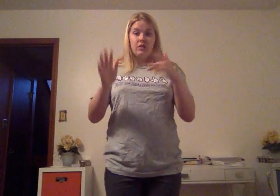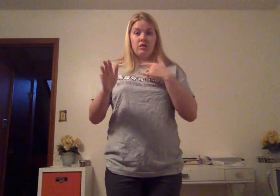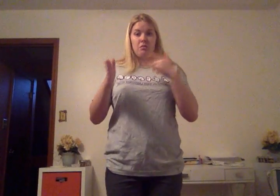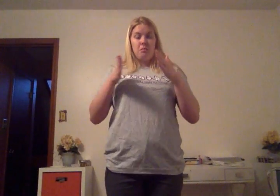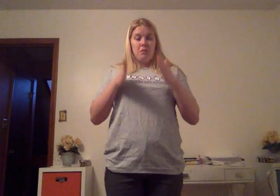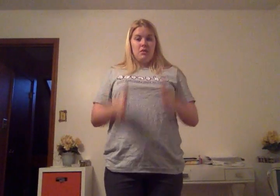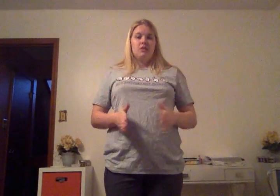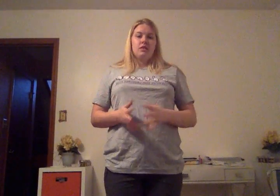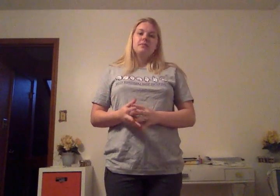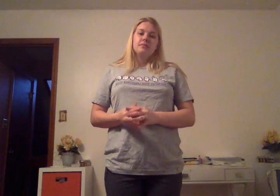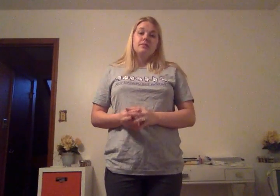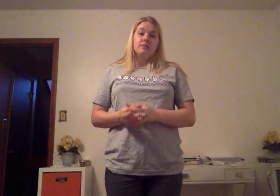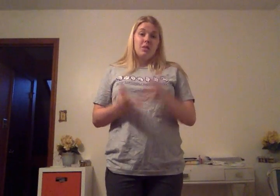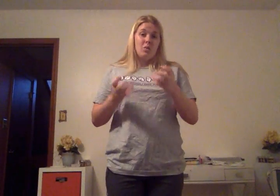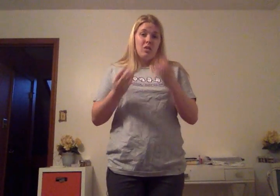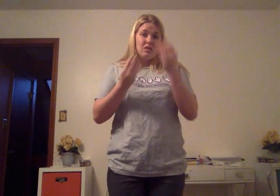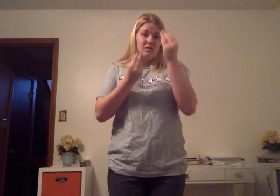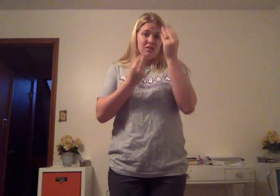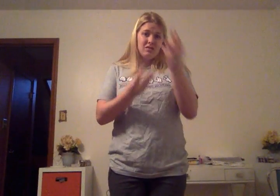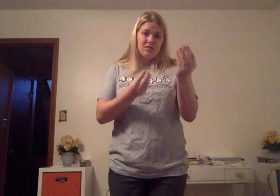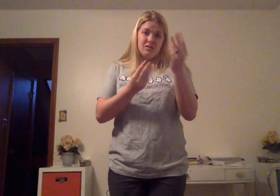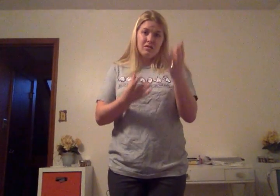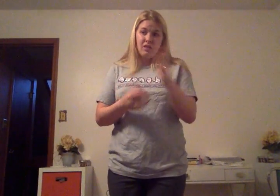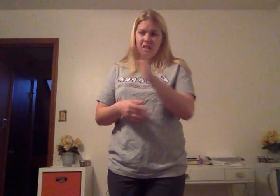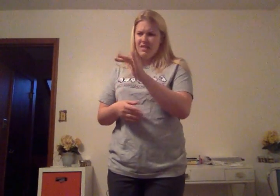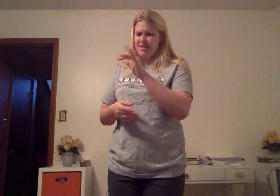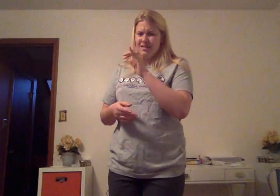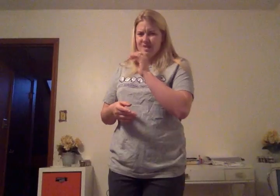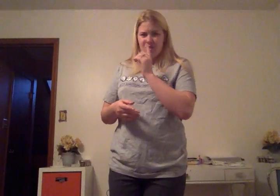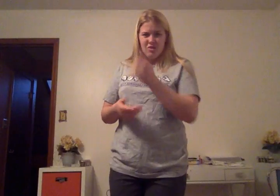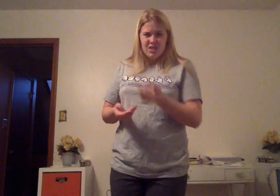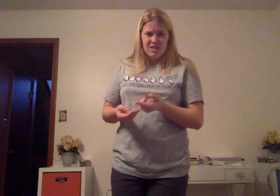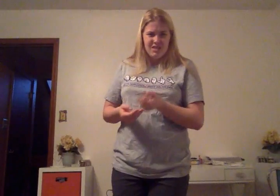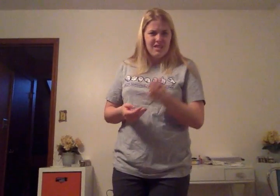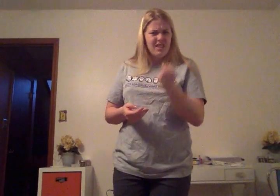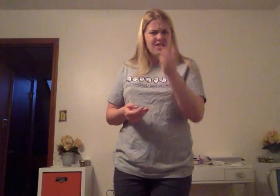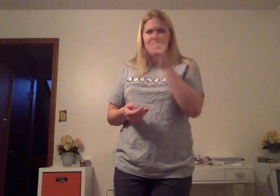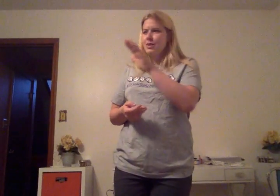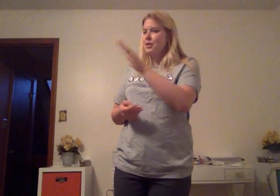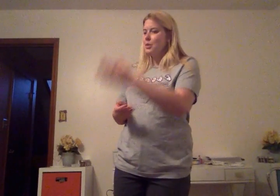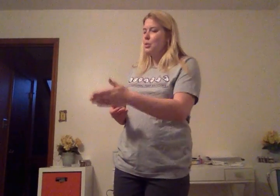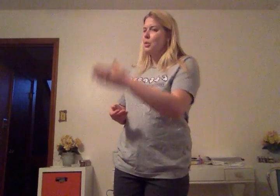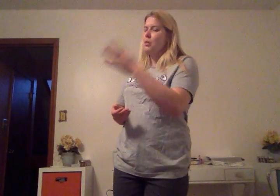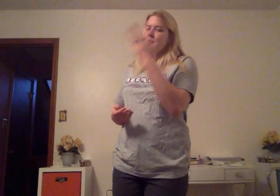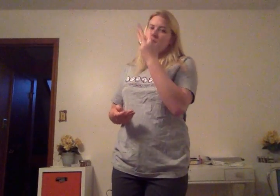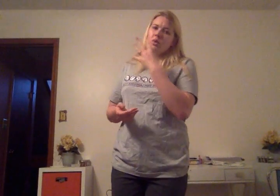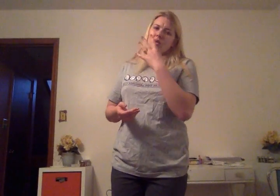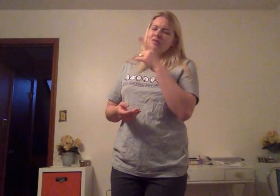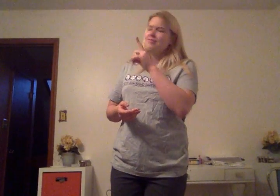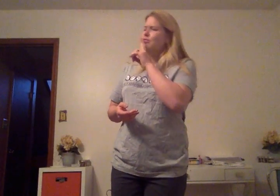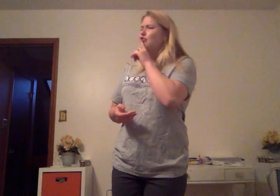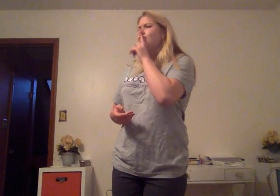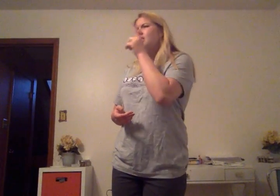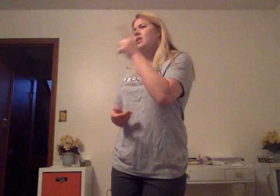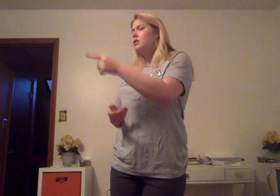people know that they're looking at things that sometimes aren't real, they need to understand that they're beautiful, they're real, they're going through things, and it's completely okay.